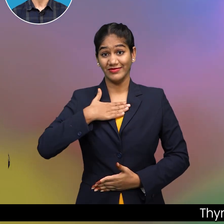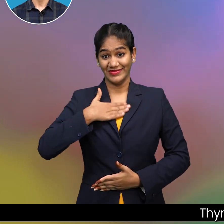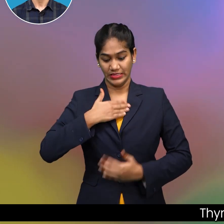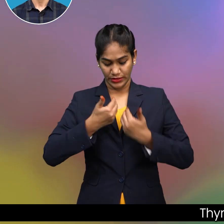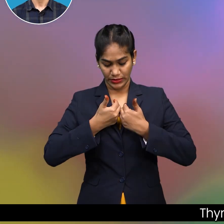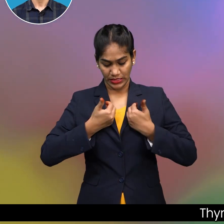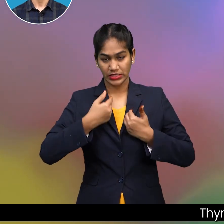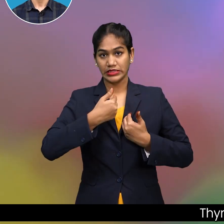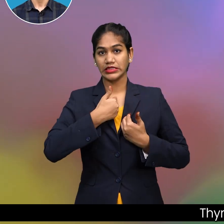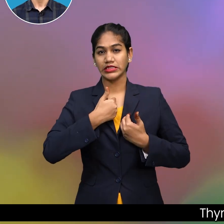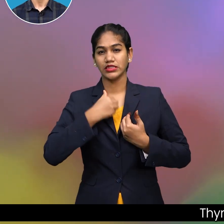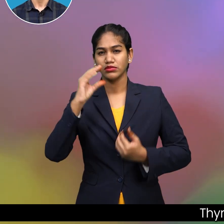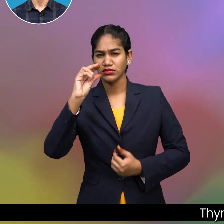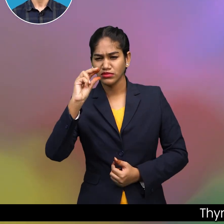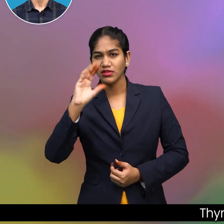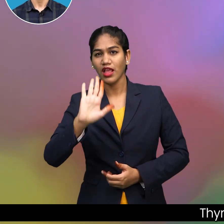Thymus gland